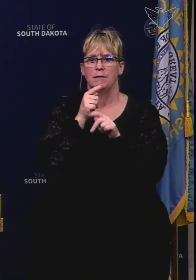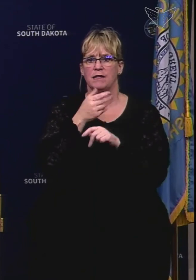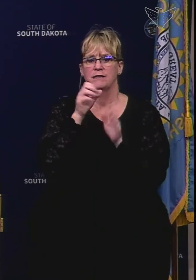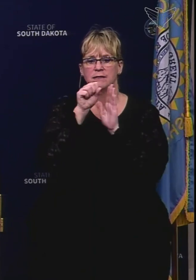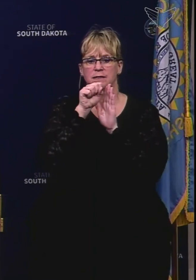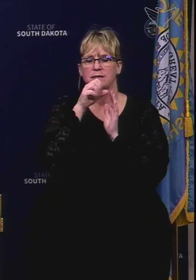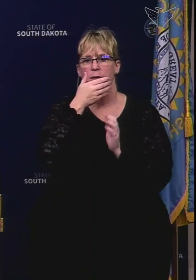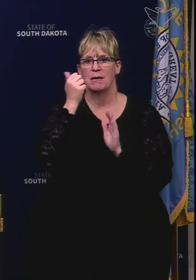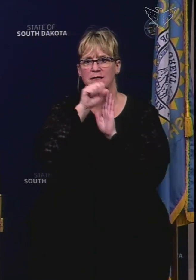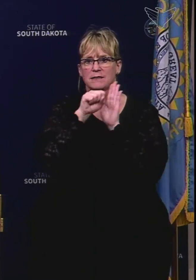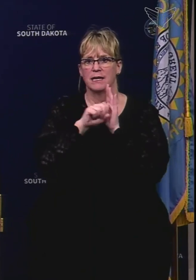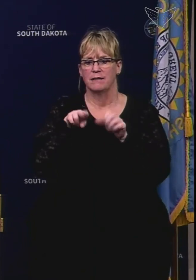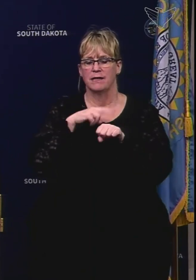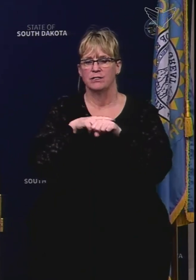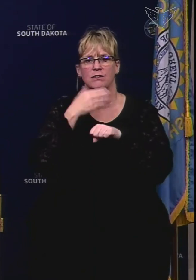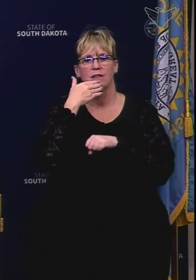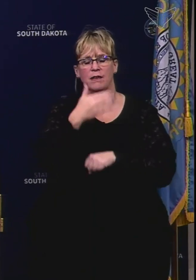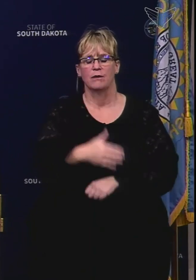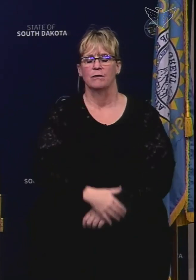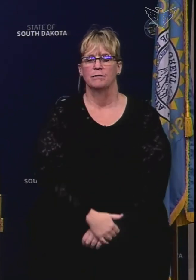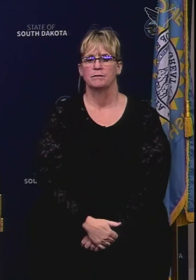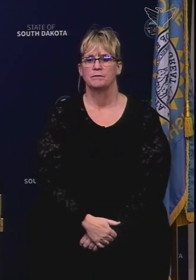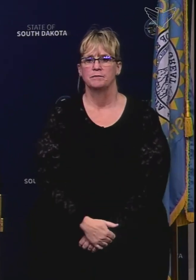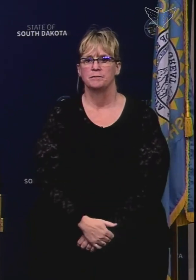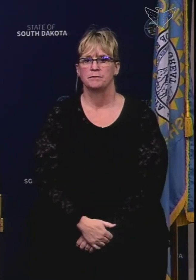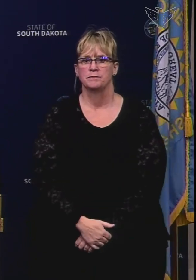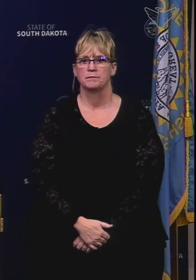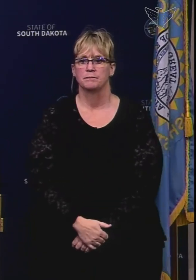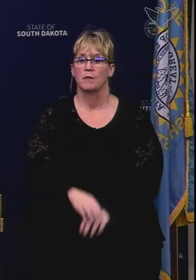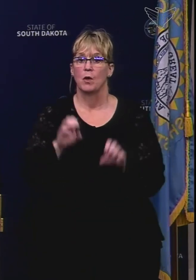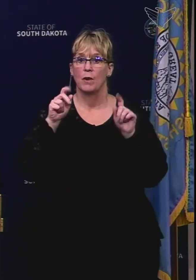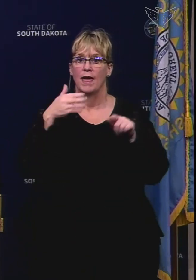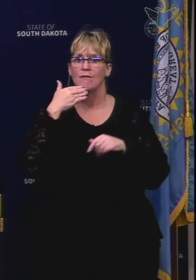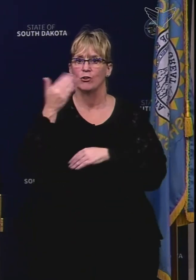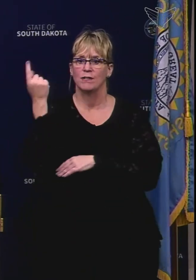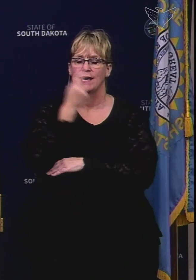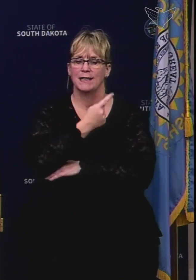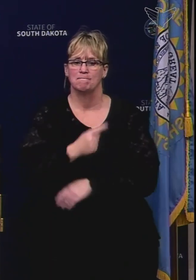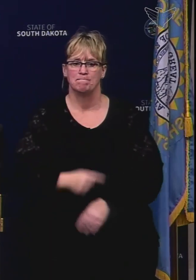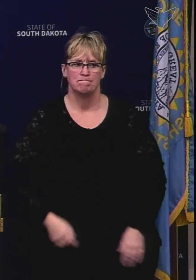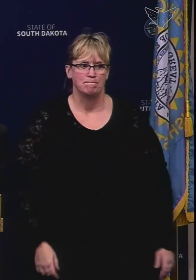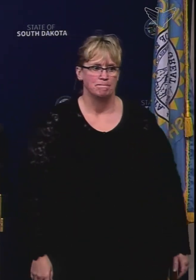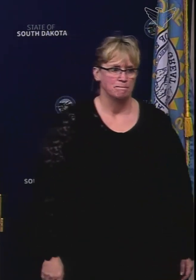thank you for that. All right, have a great day.